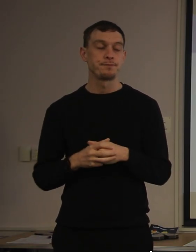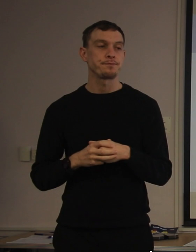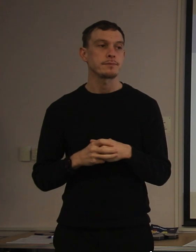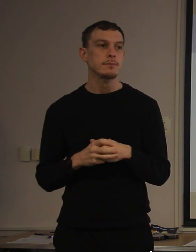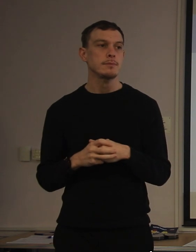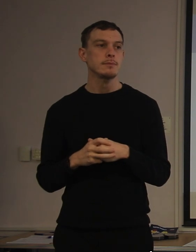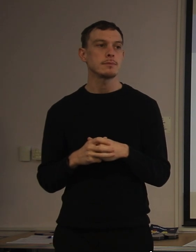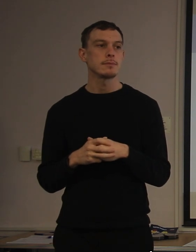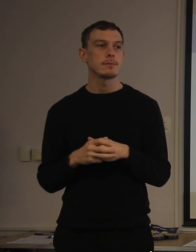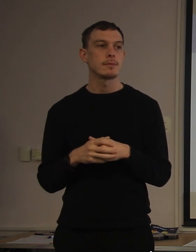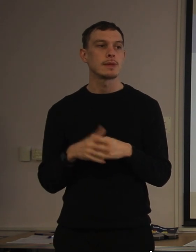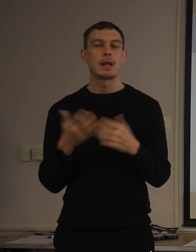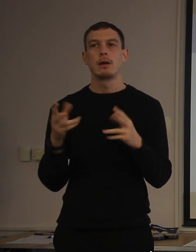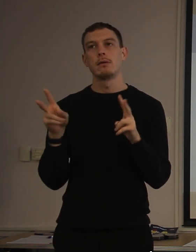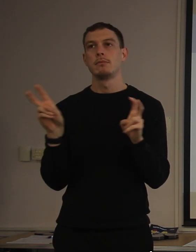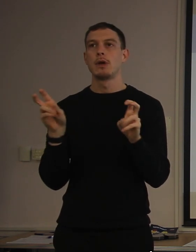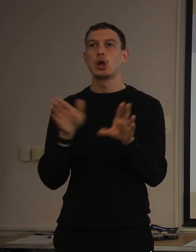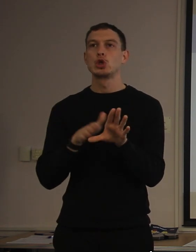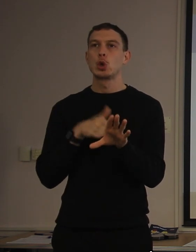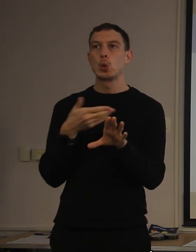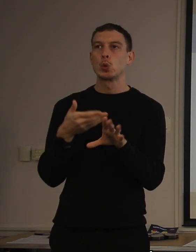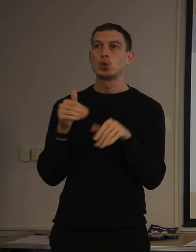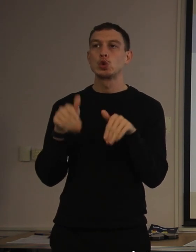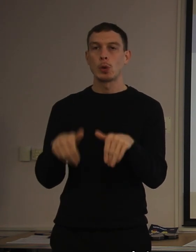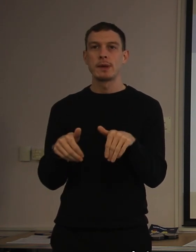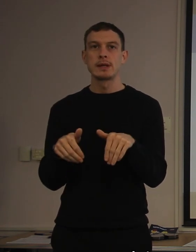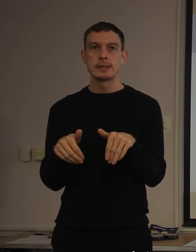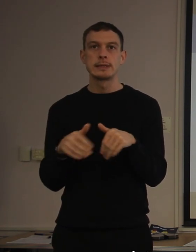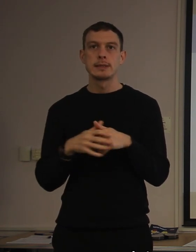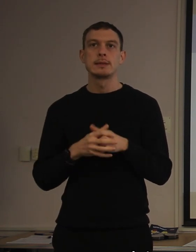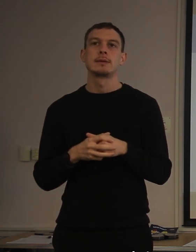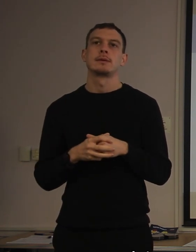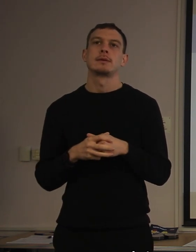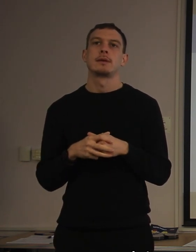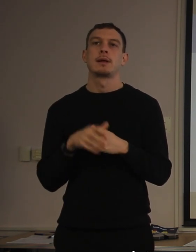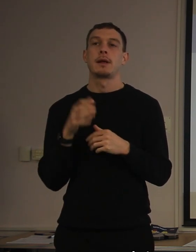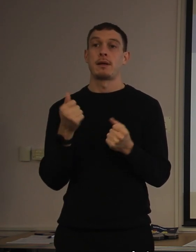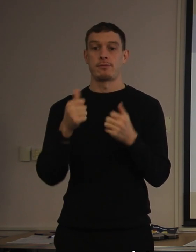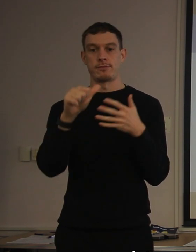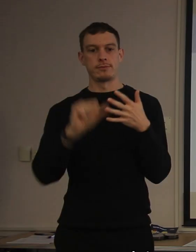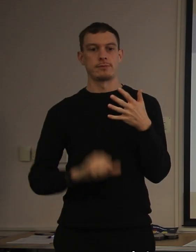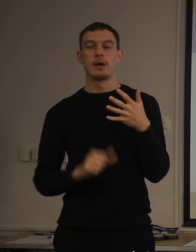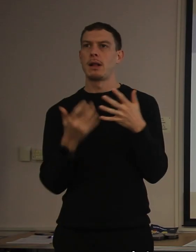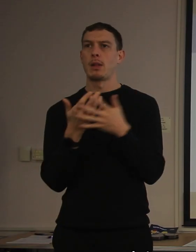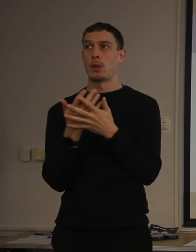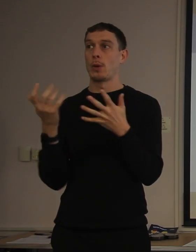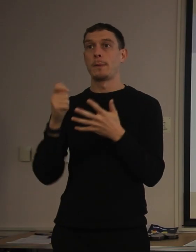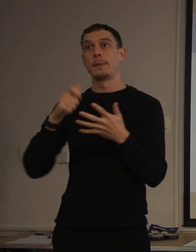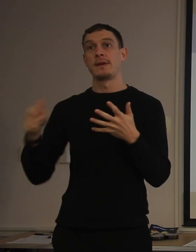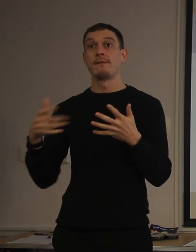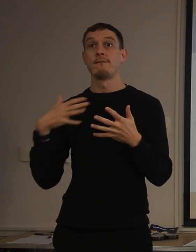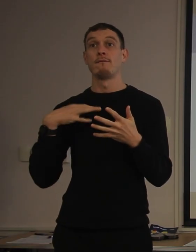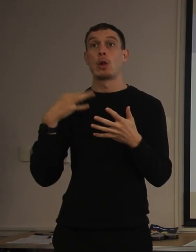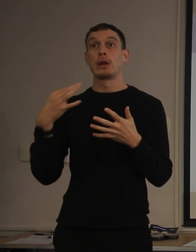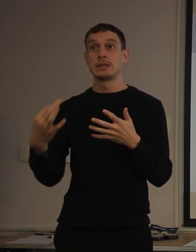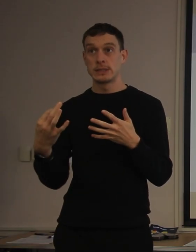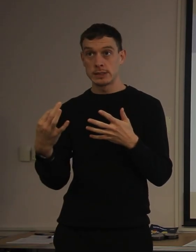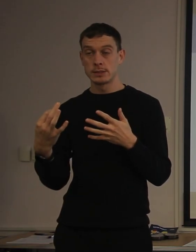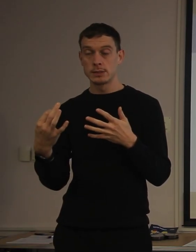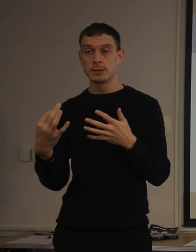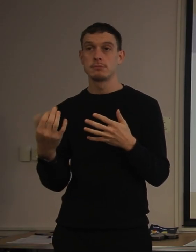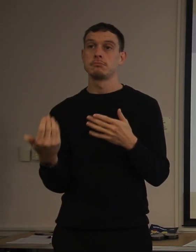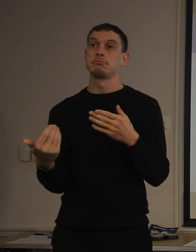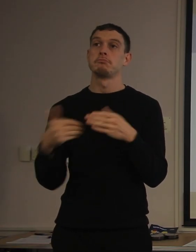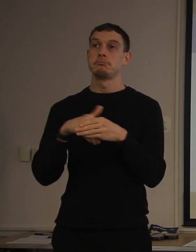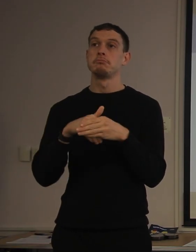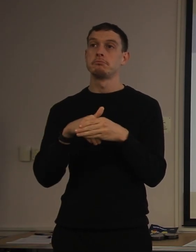noticed that slow shopping was on the list of things, and we have a lot of people, a lot of volunteers and a lot of